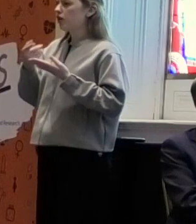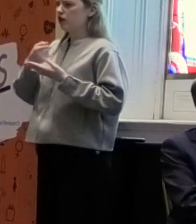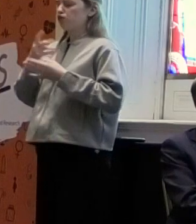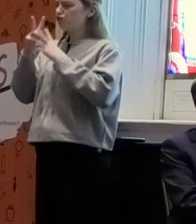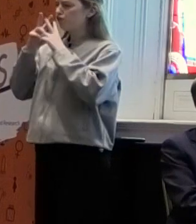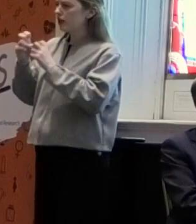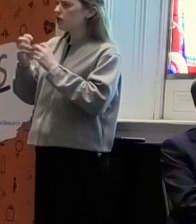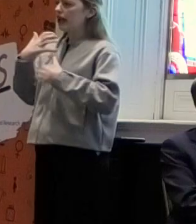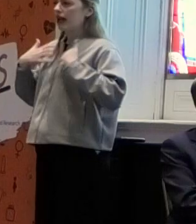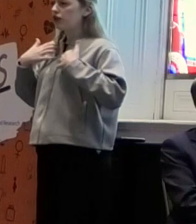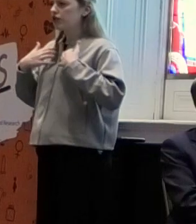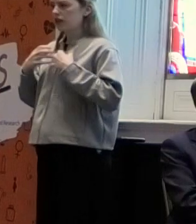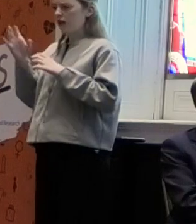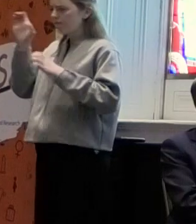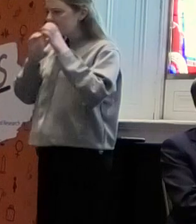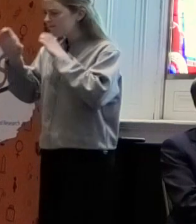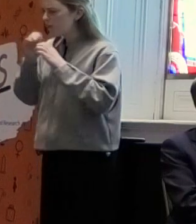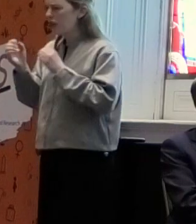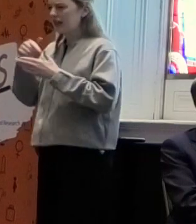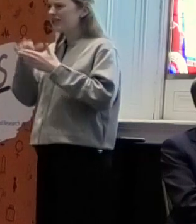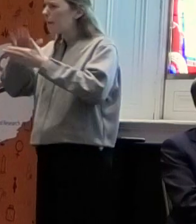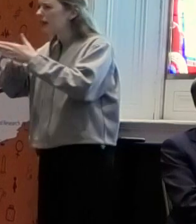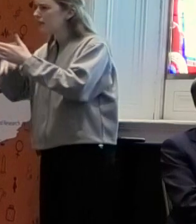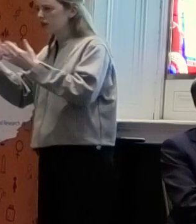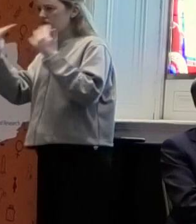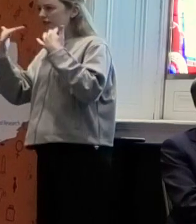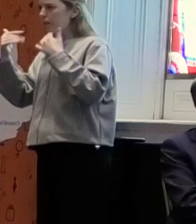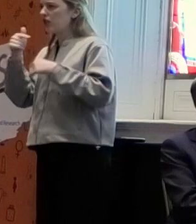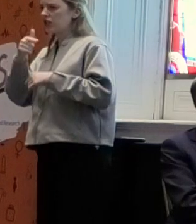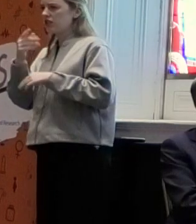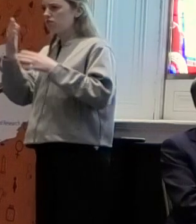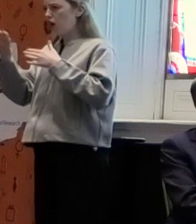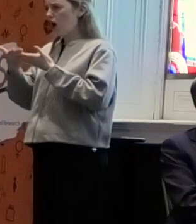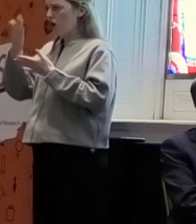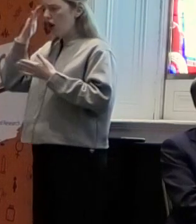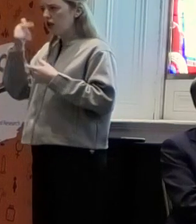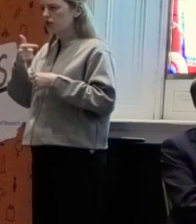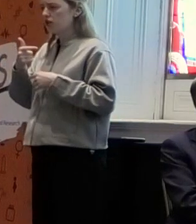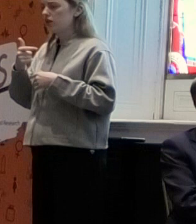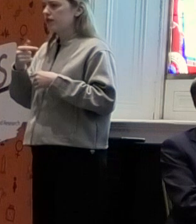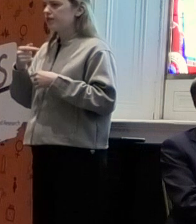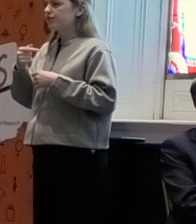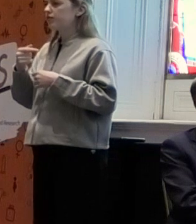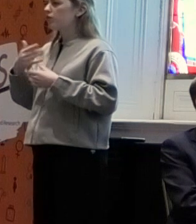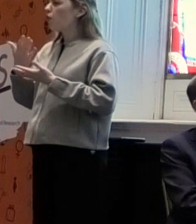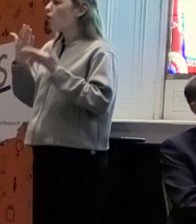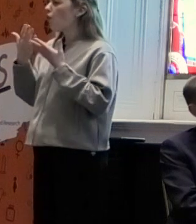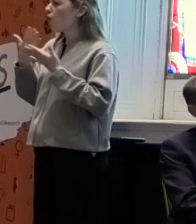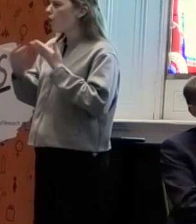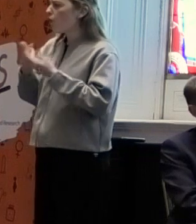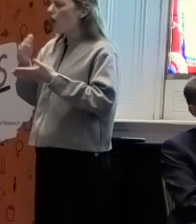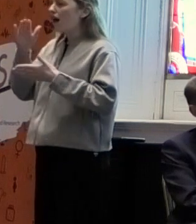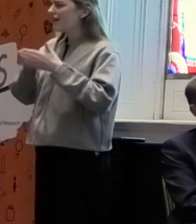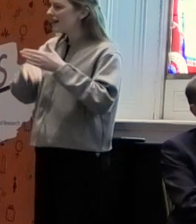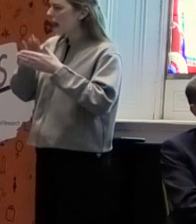interested in exploring these kind of gaps in our knowledge. What kind of gaps are people exploring now with that